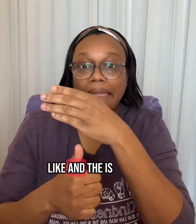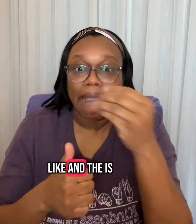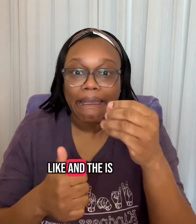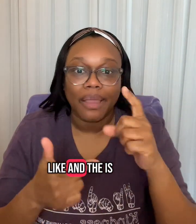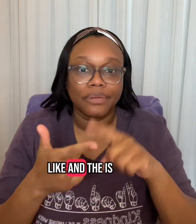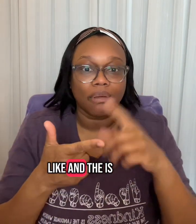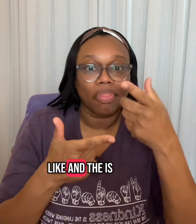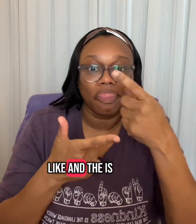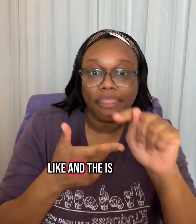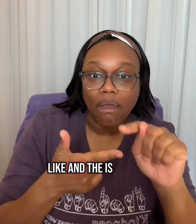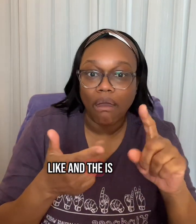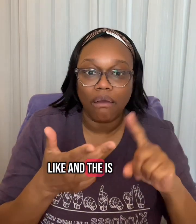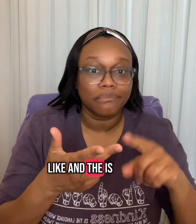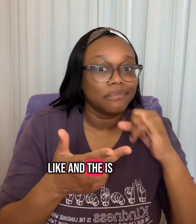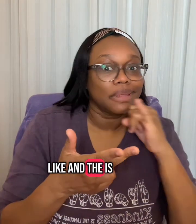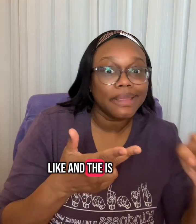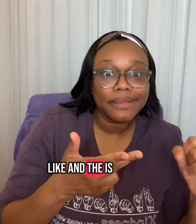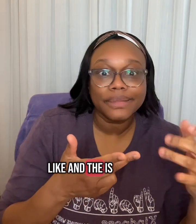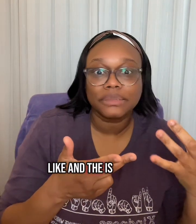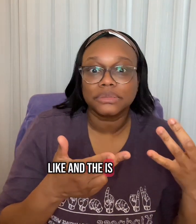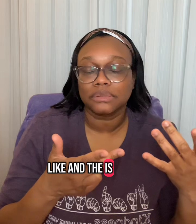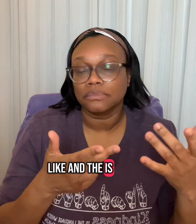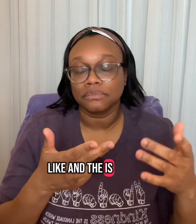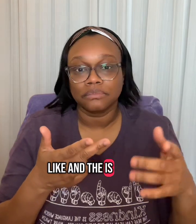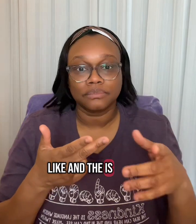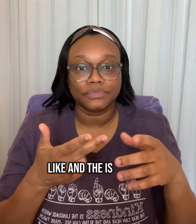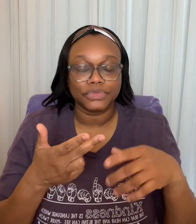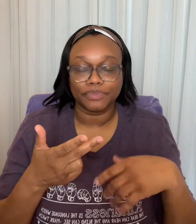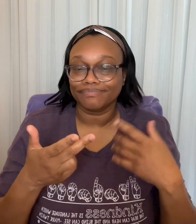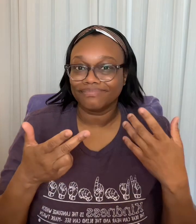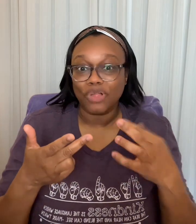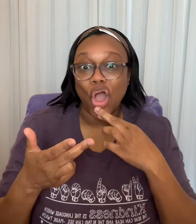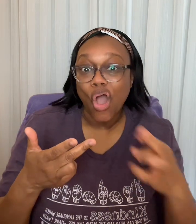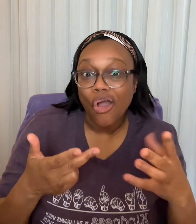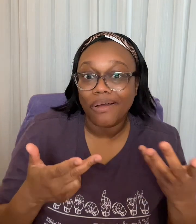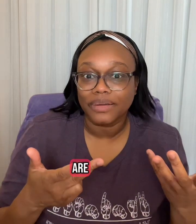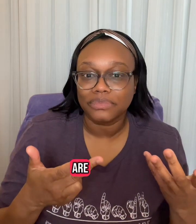and, the, is, are,